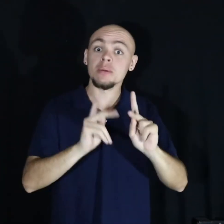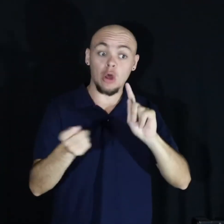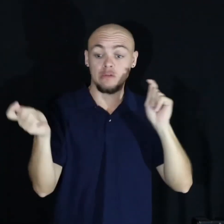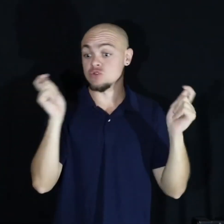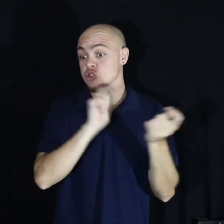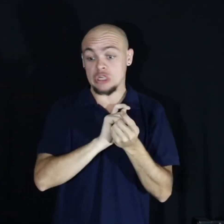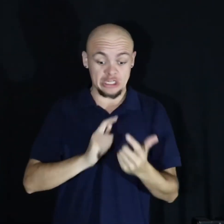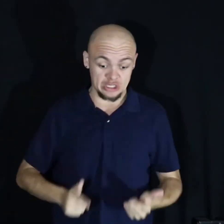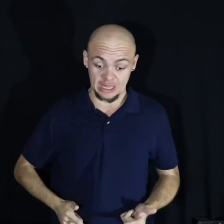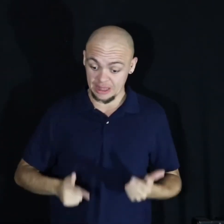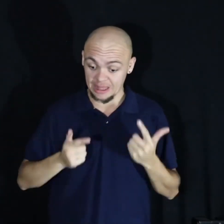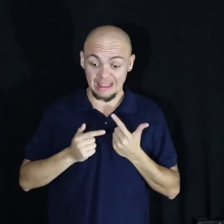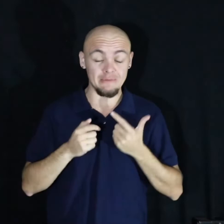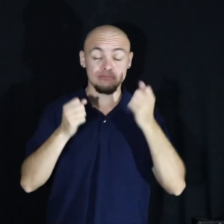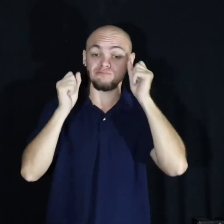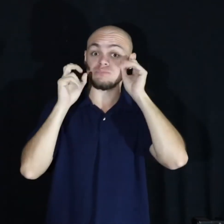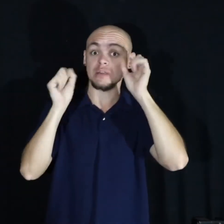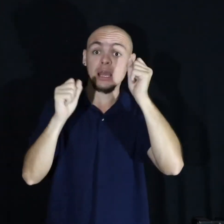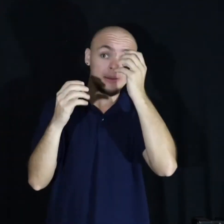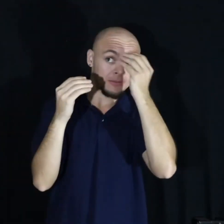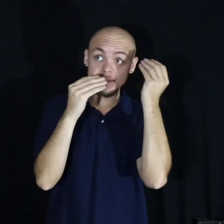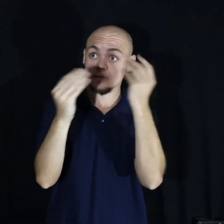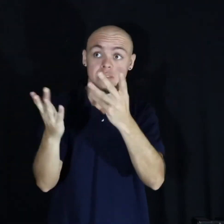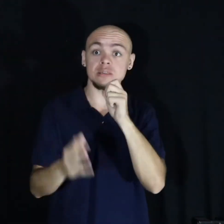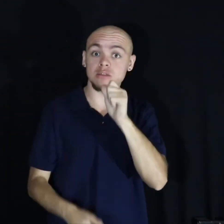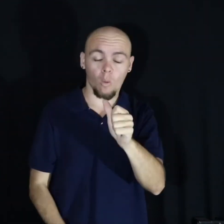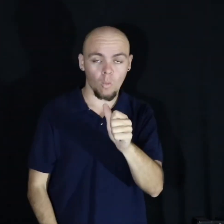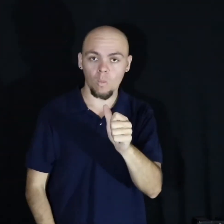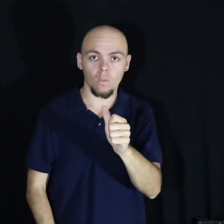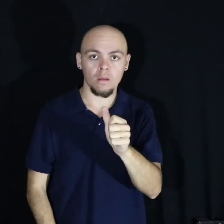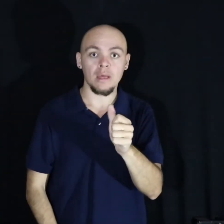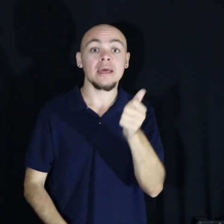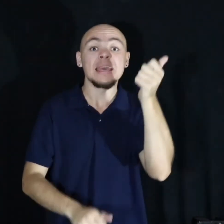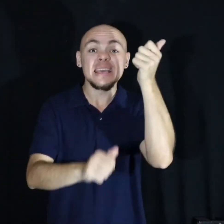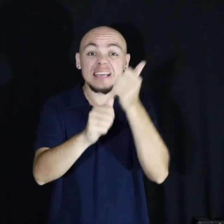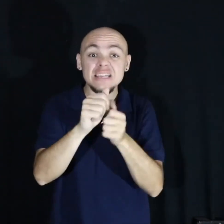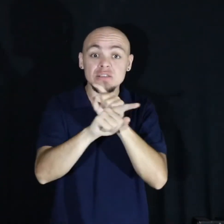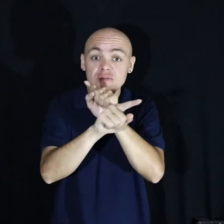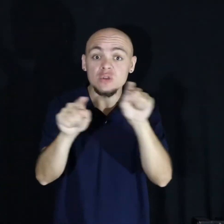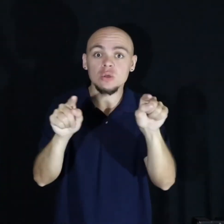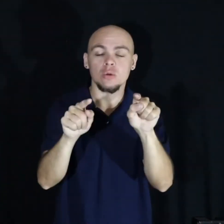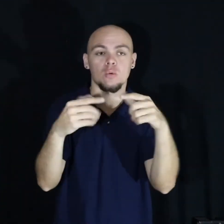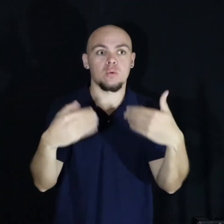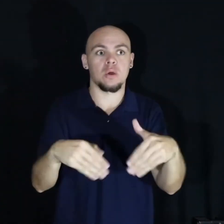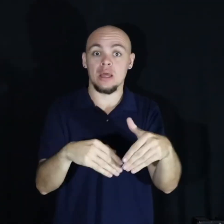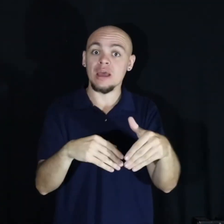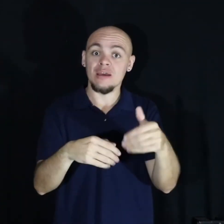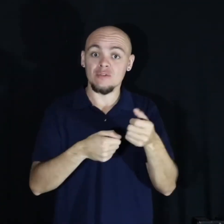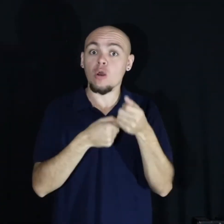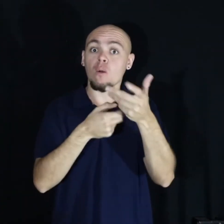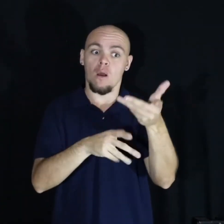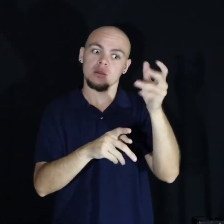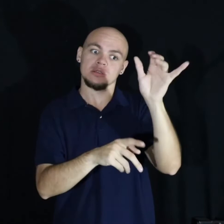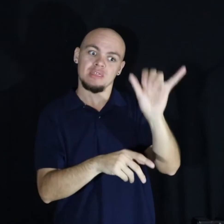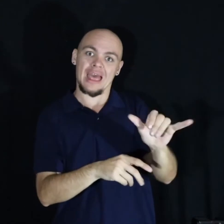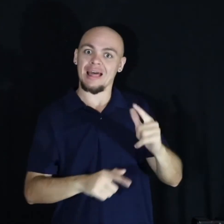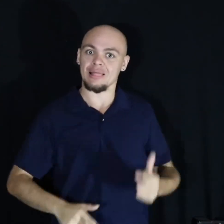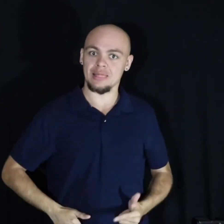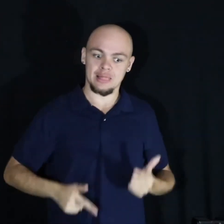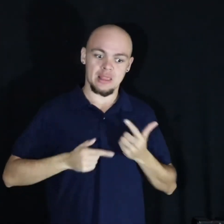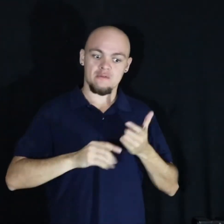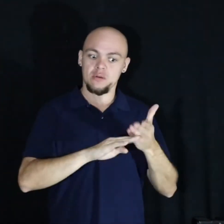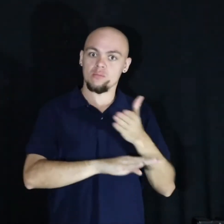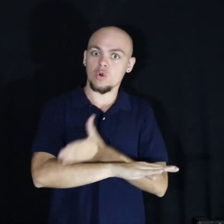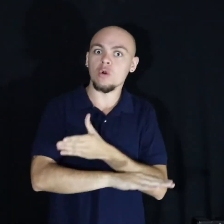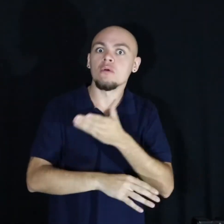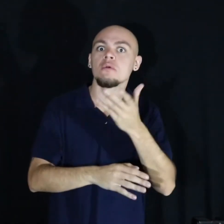better walk around without knowing it. And every single one of you has been the catalyst for a lollipop moment. You have made someone's life better by something that you said